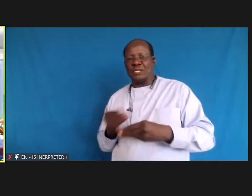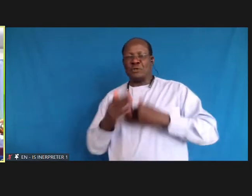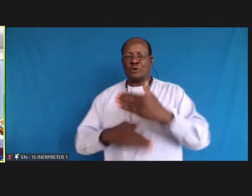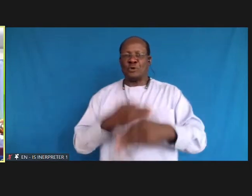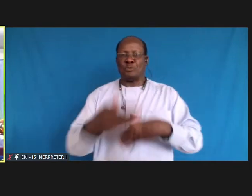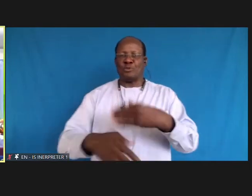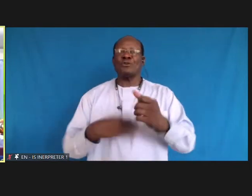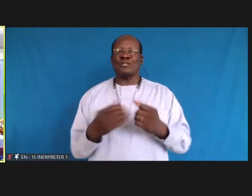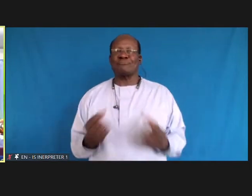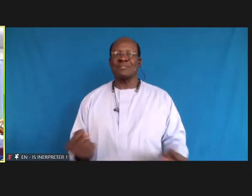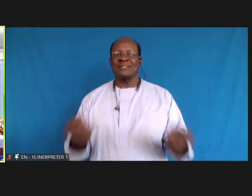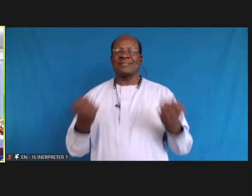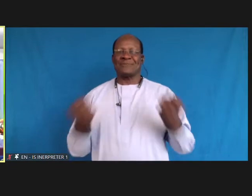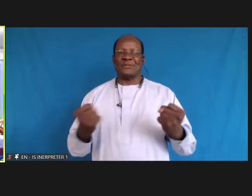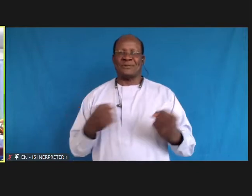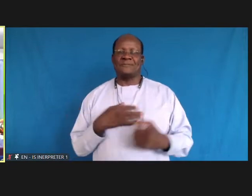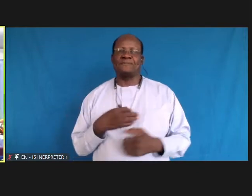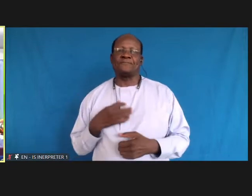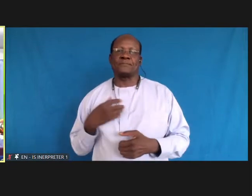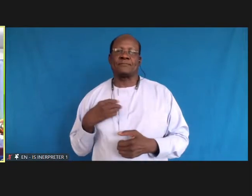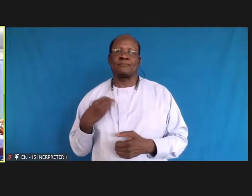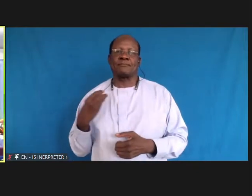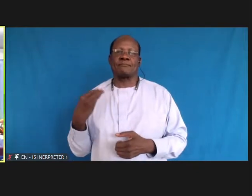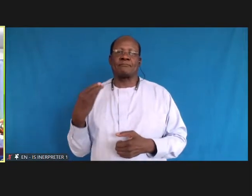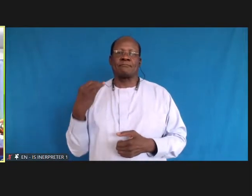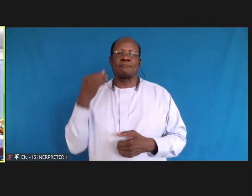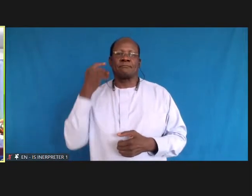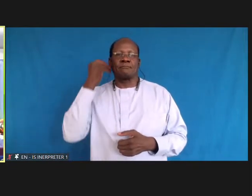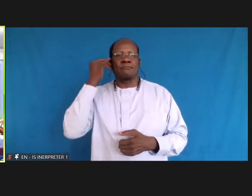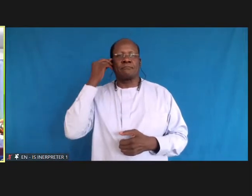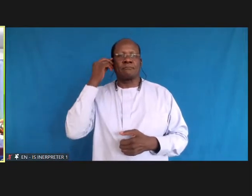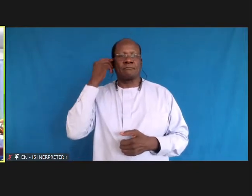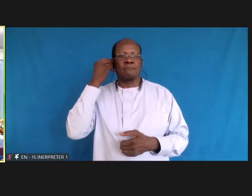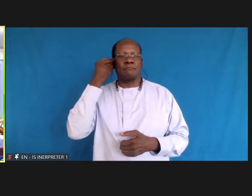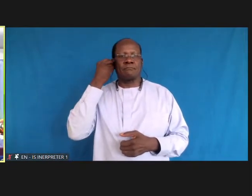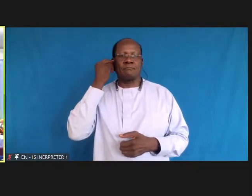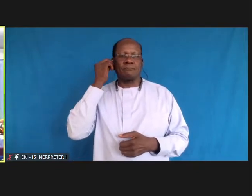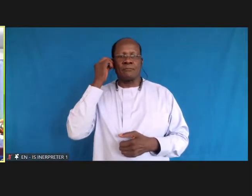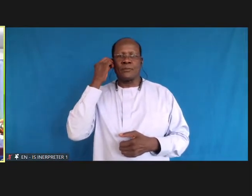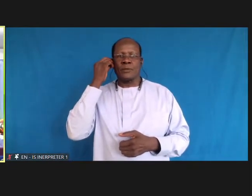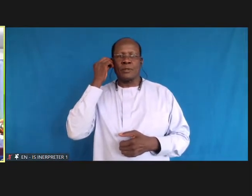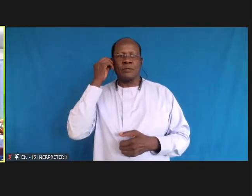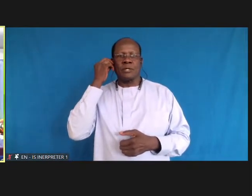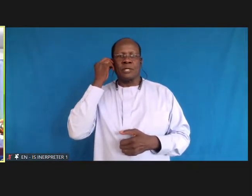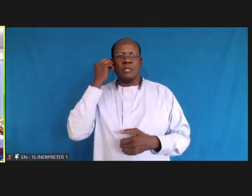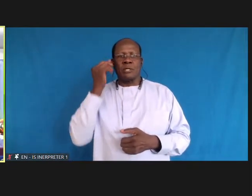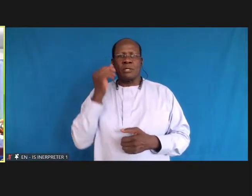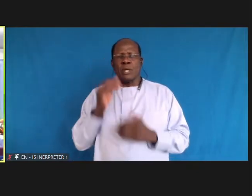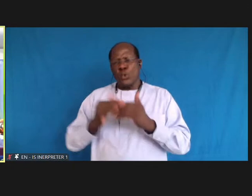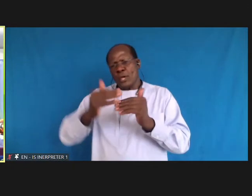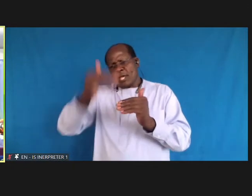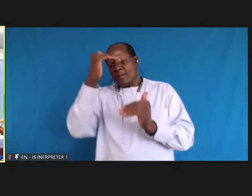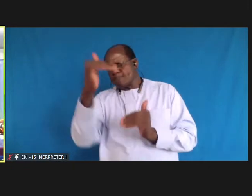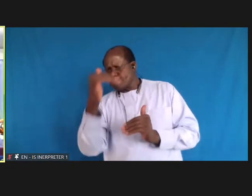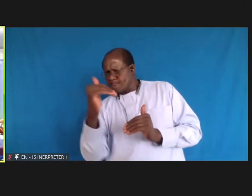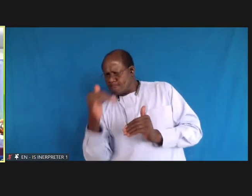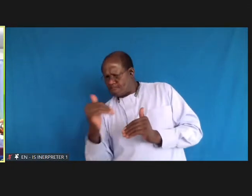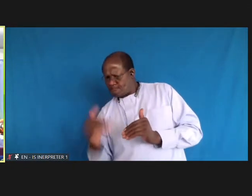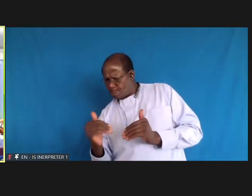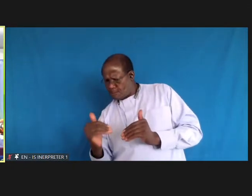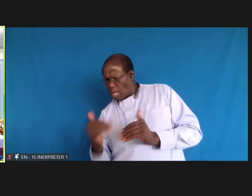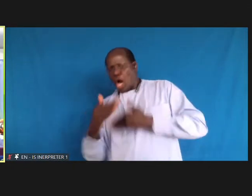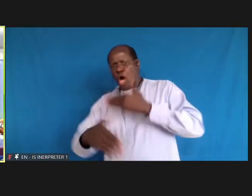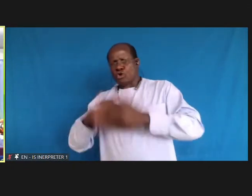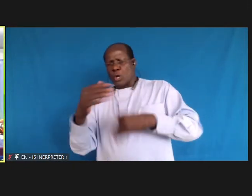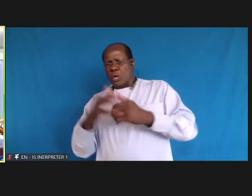citizens. Something we need to acknowledge is the challenge we are facing, in this process. Of course, we are in